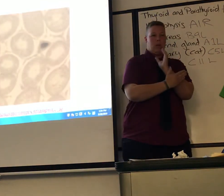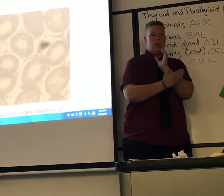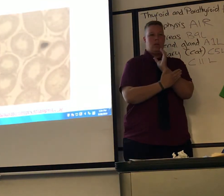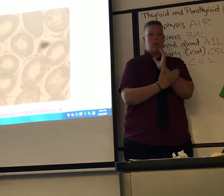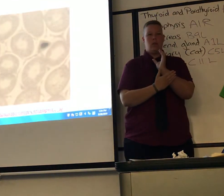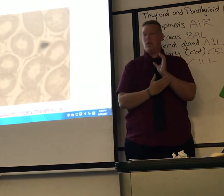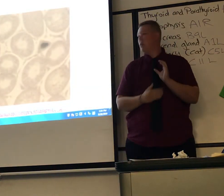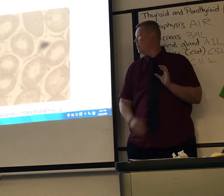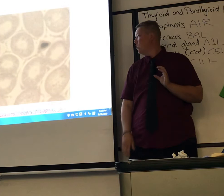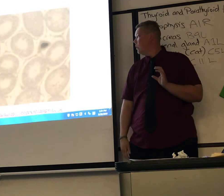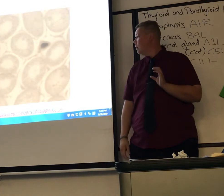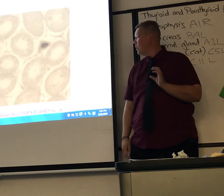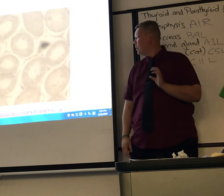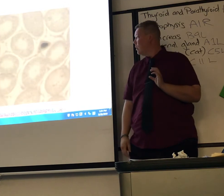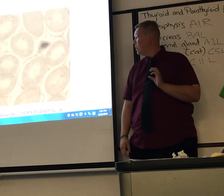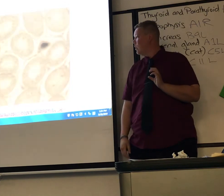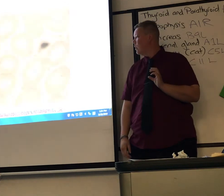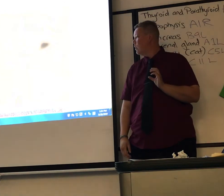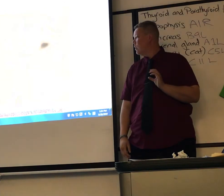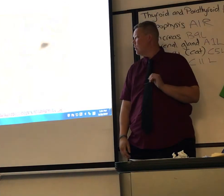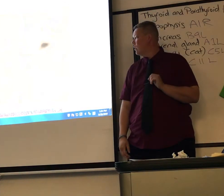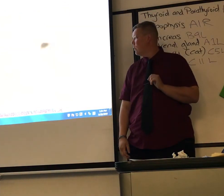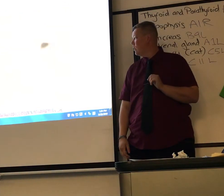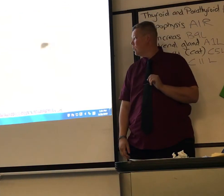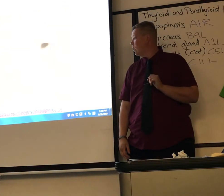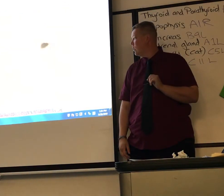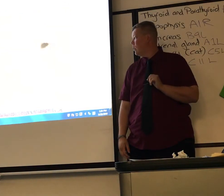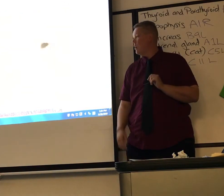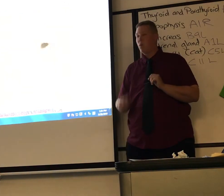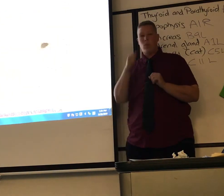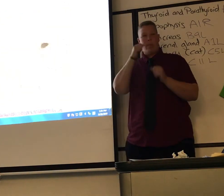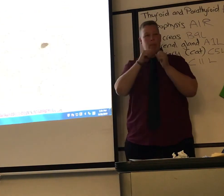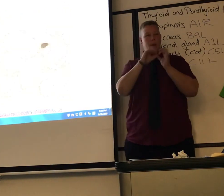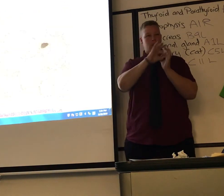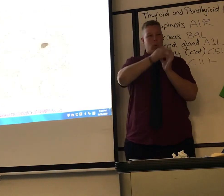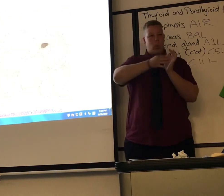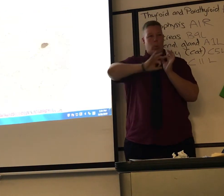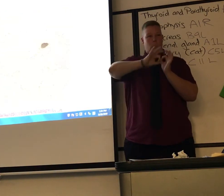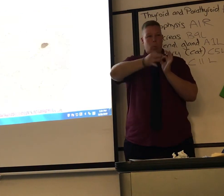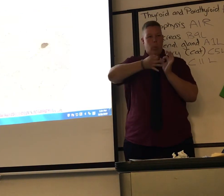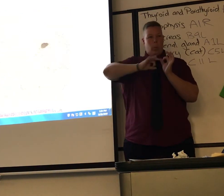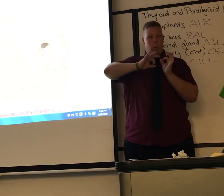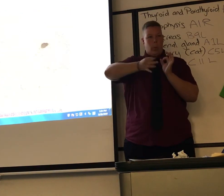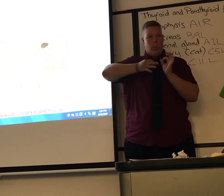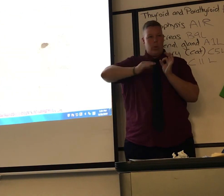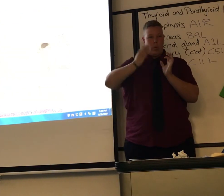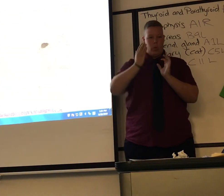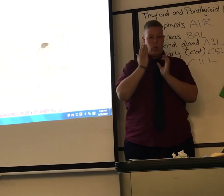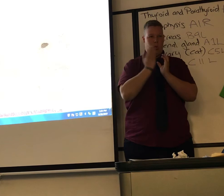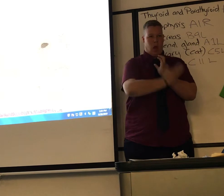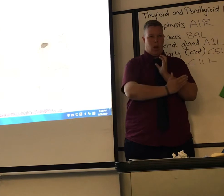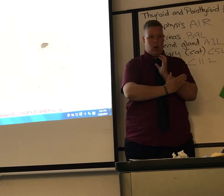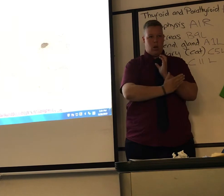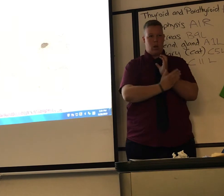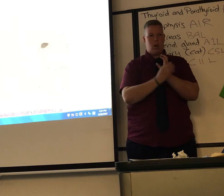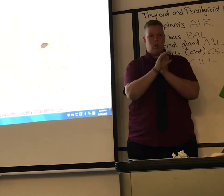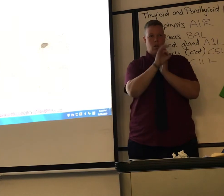medium. The way they stain these slides, the red blood cells in blood vessels stain black. Do you see